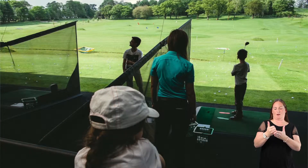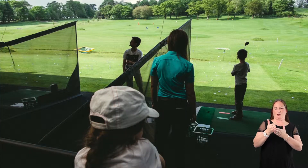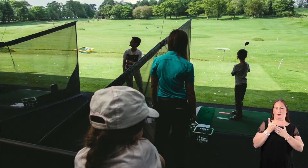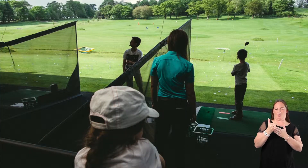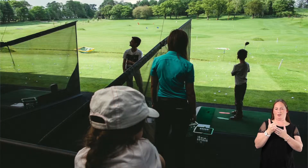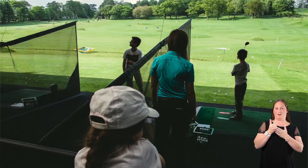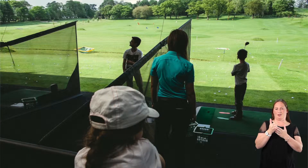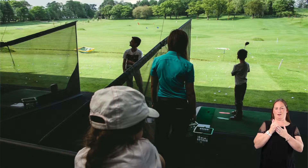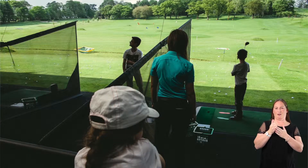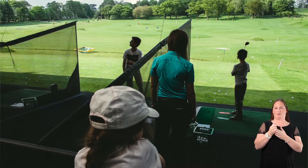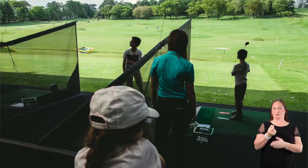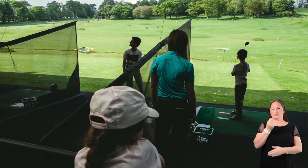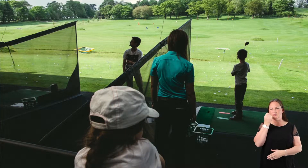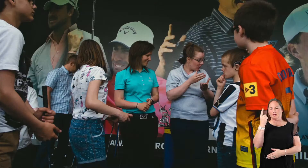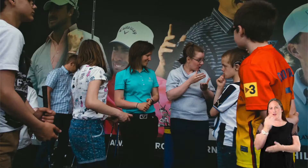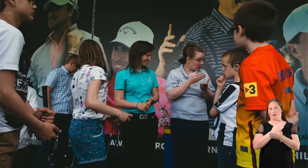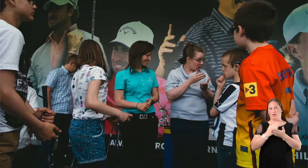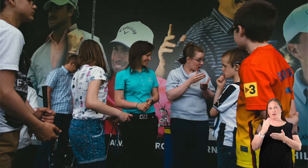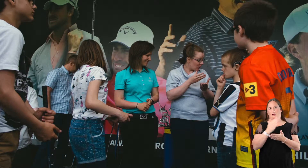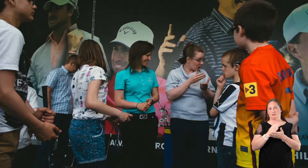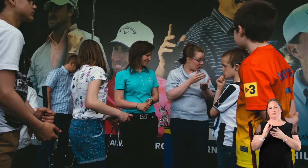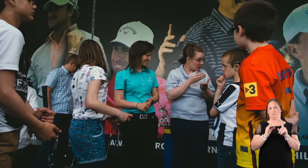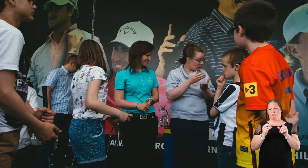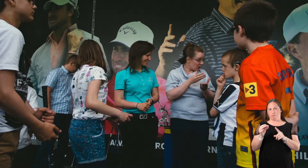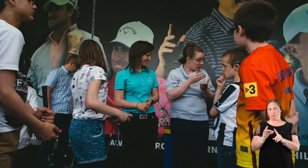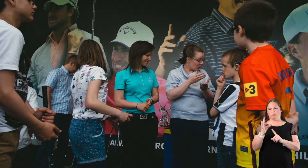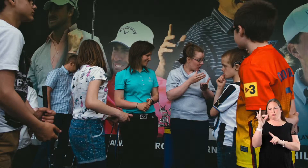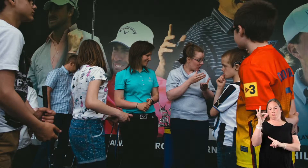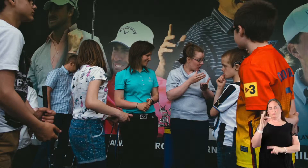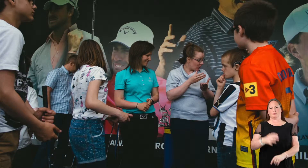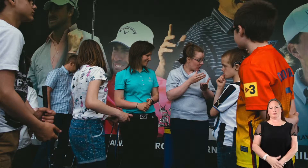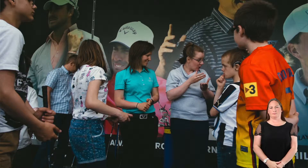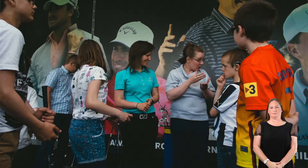understanding a lot more and my game's really improved.